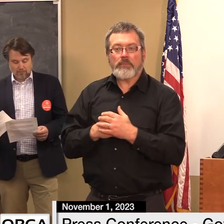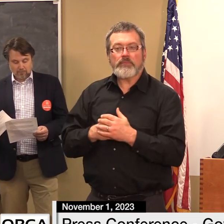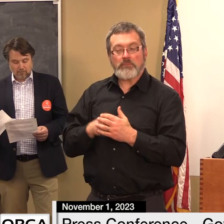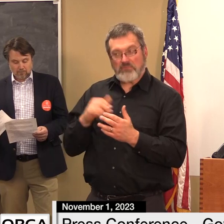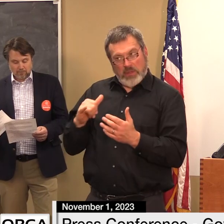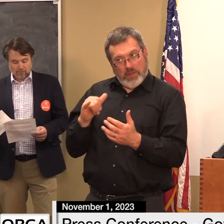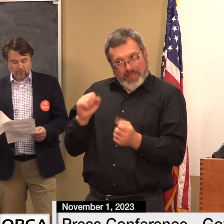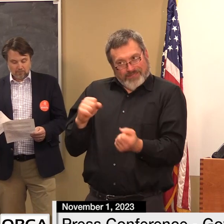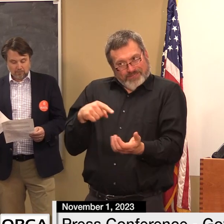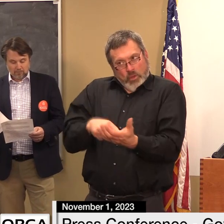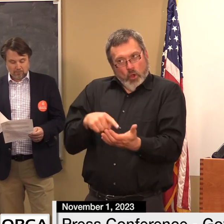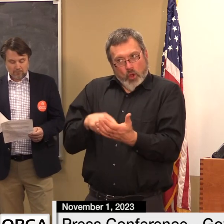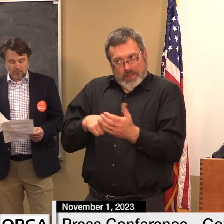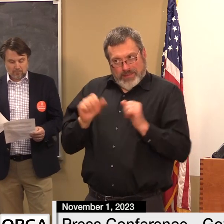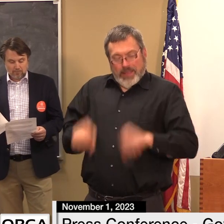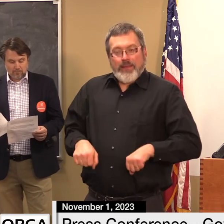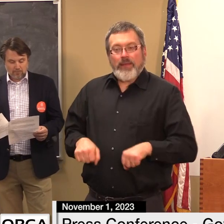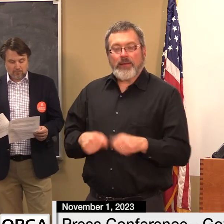run.